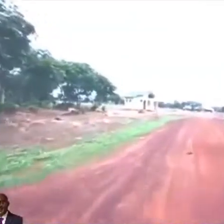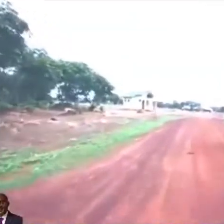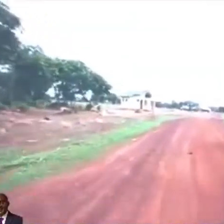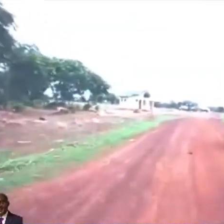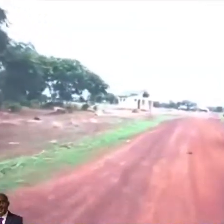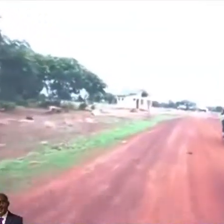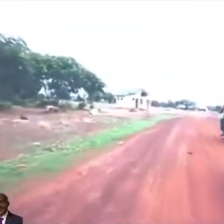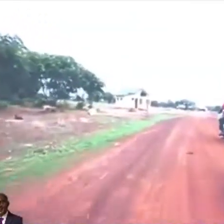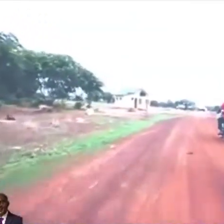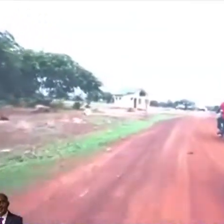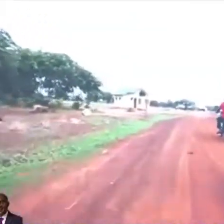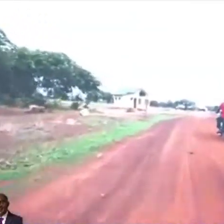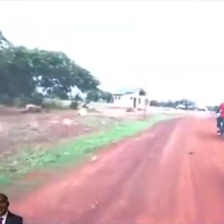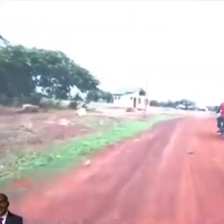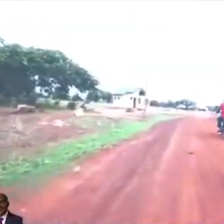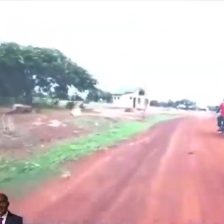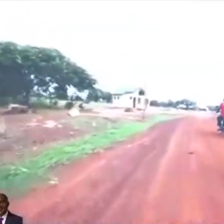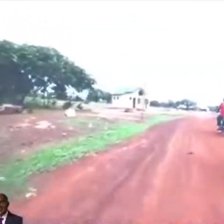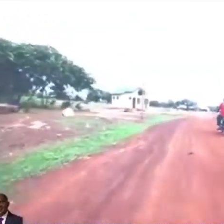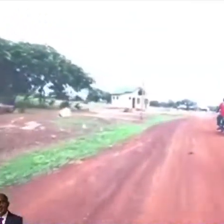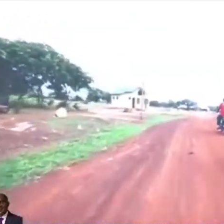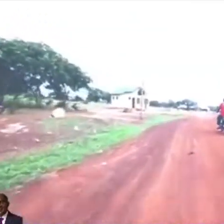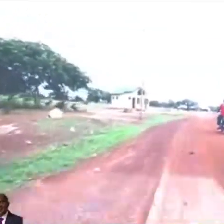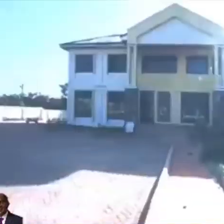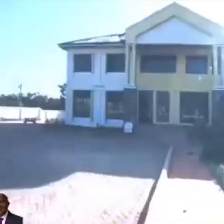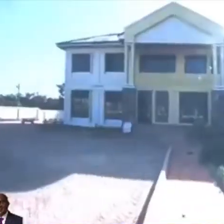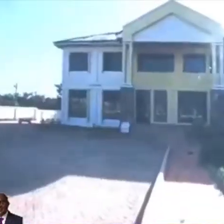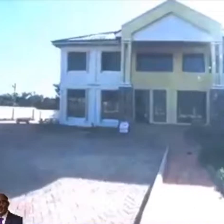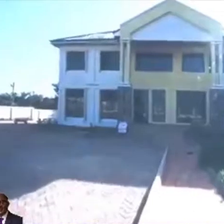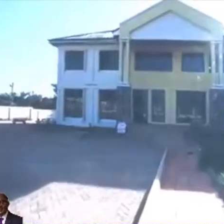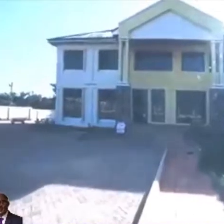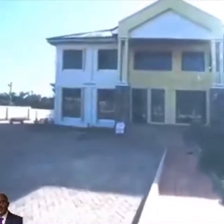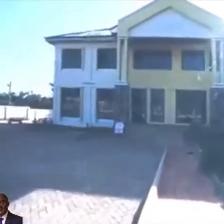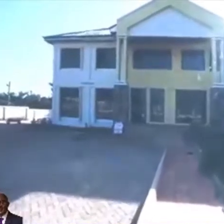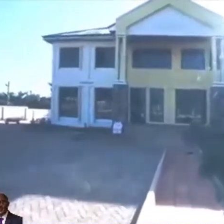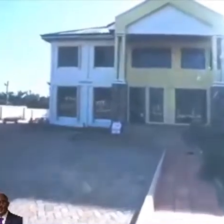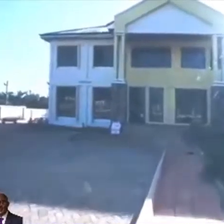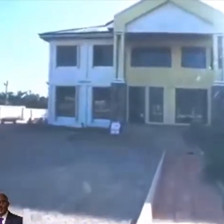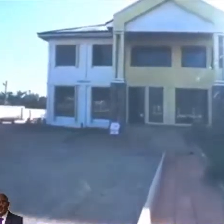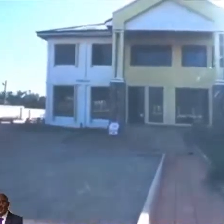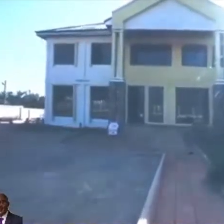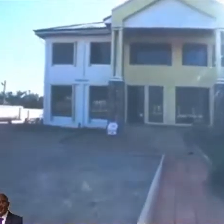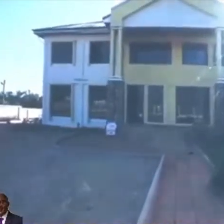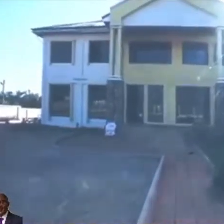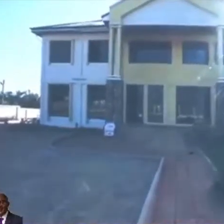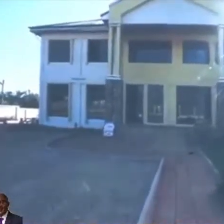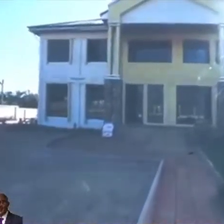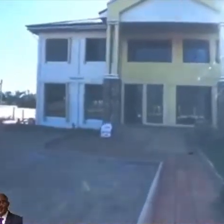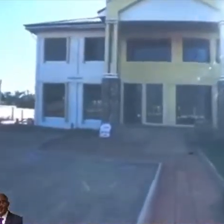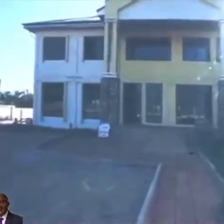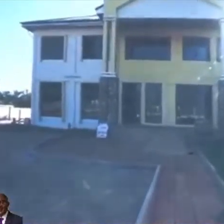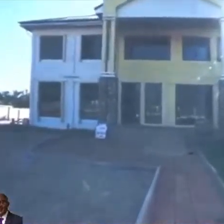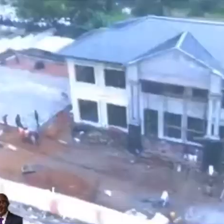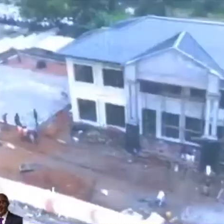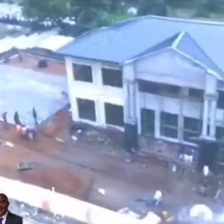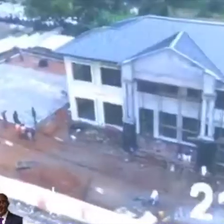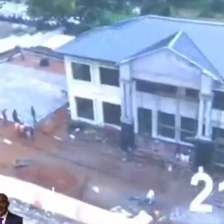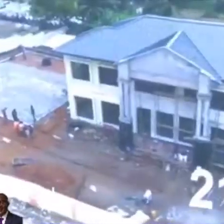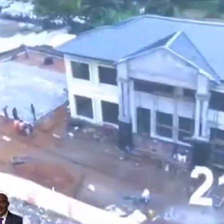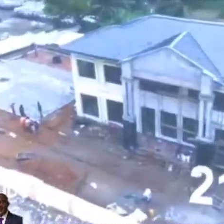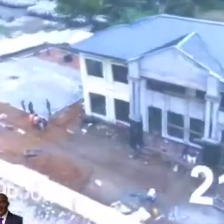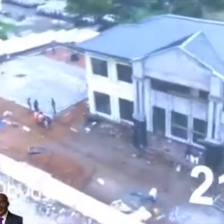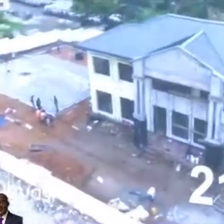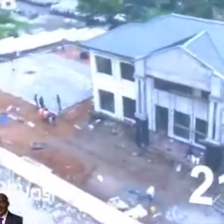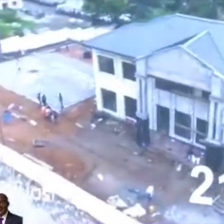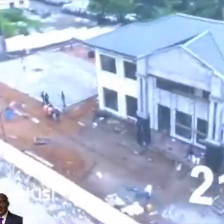further enhance their capacity towards the future. Like this one here in Ahafo, the government has built 21 more around